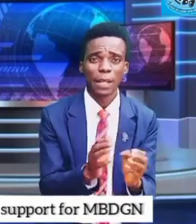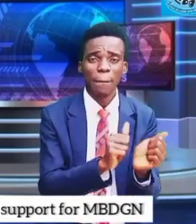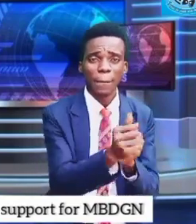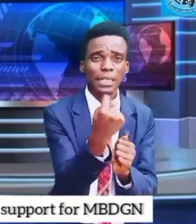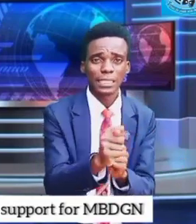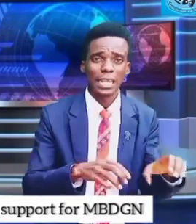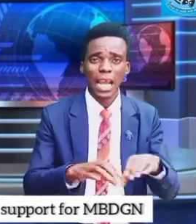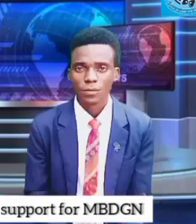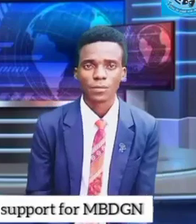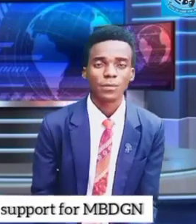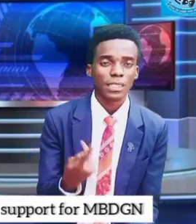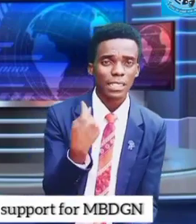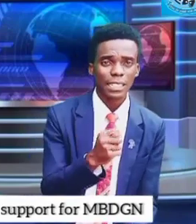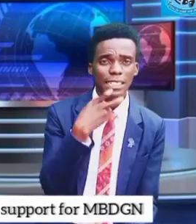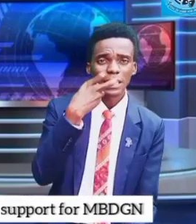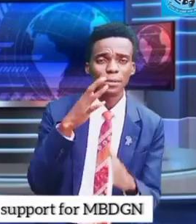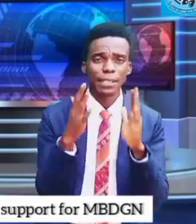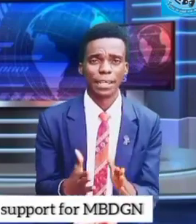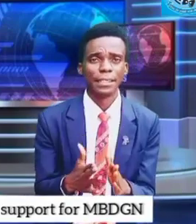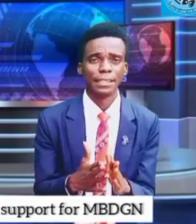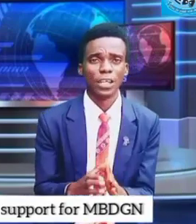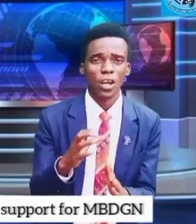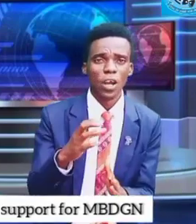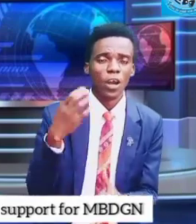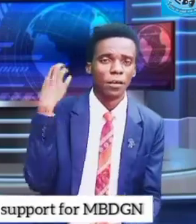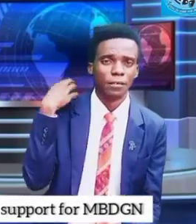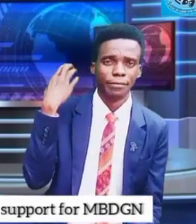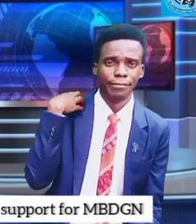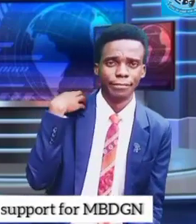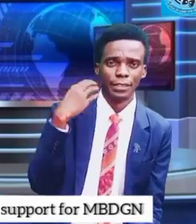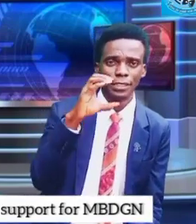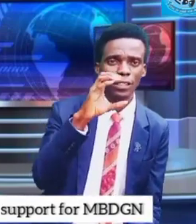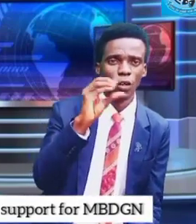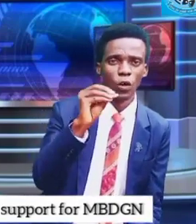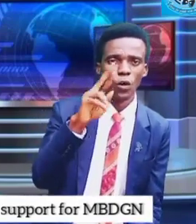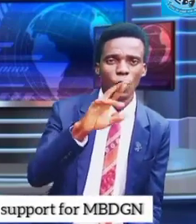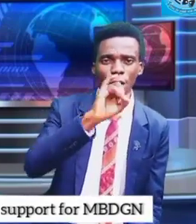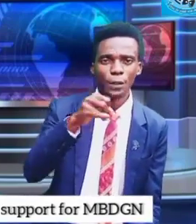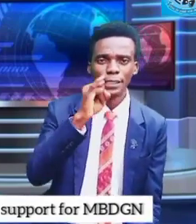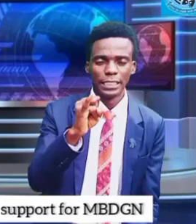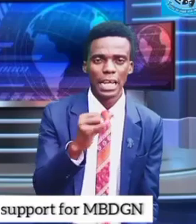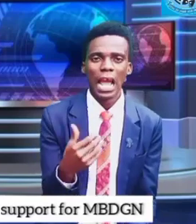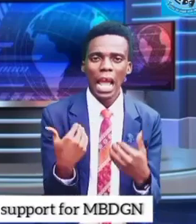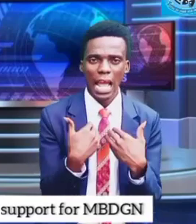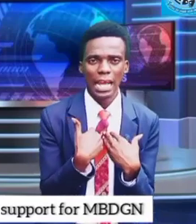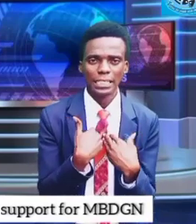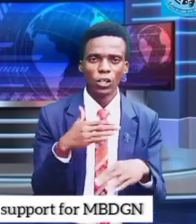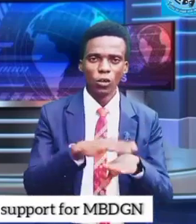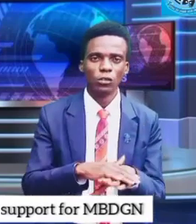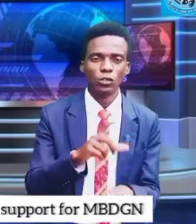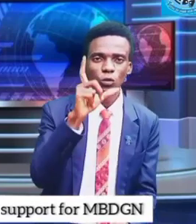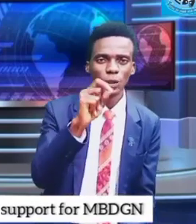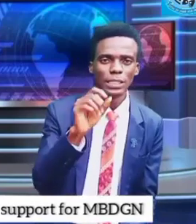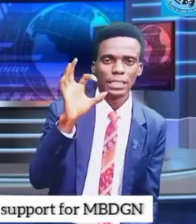law." The Speaker, Right Honorable Engineer Chinedu Oji, had on 29th